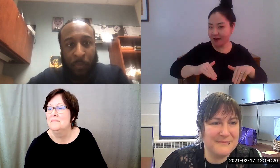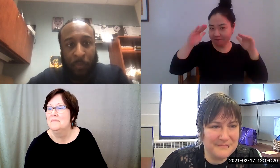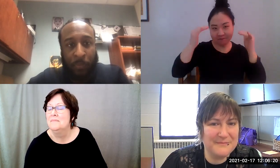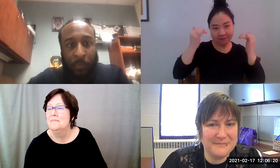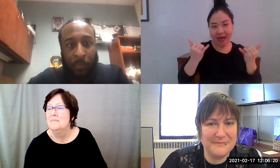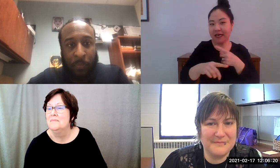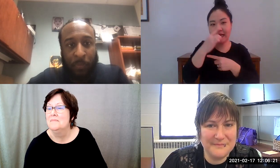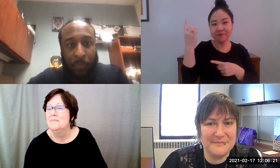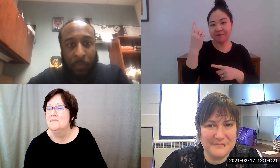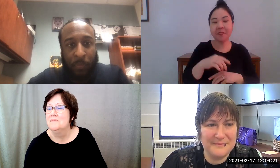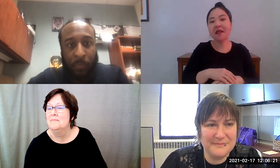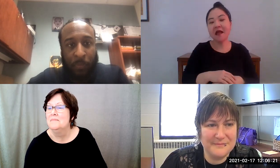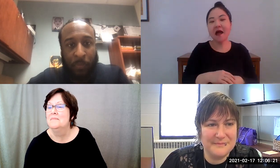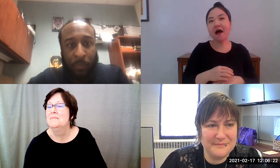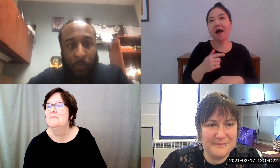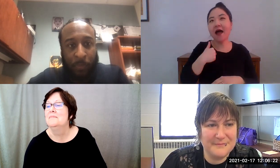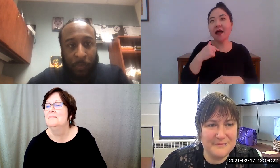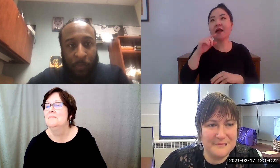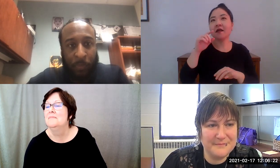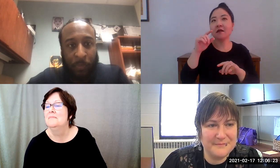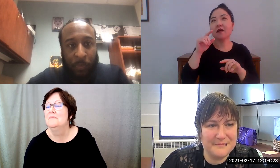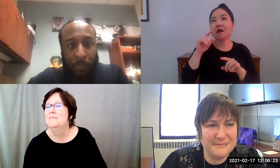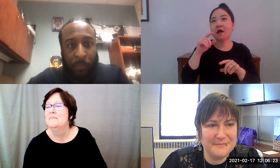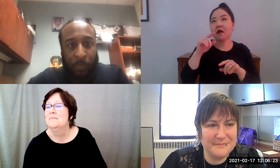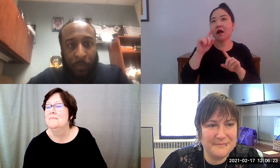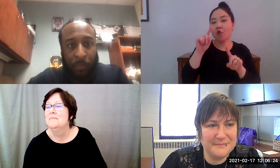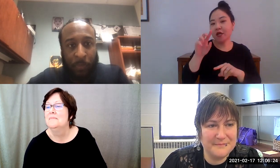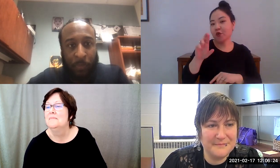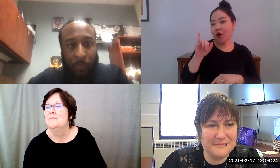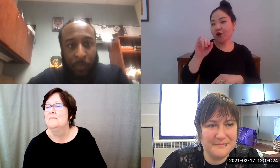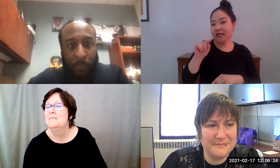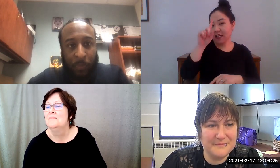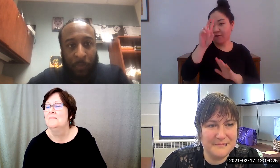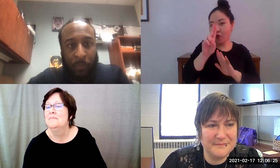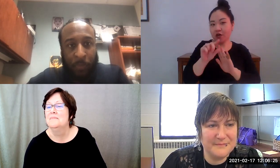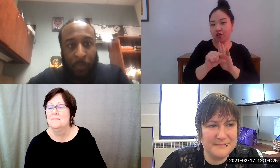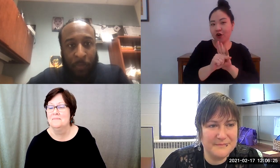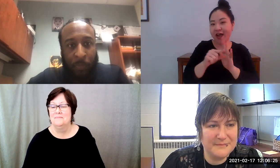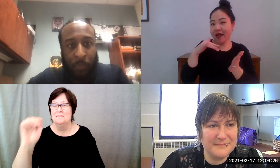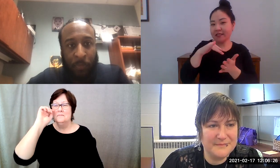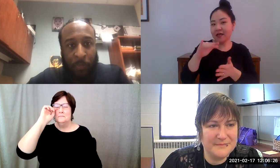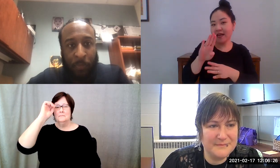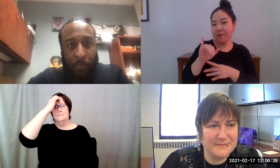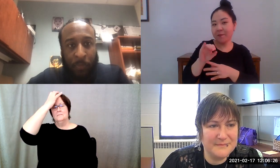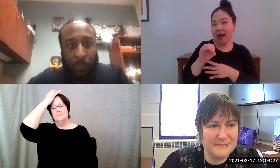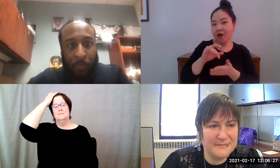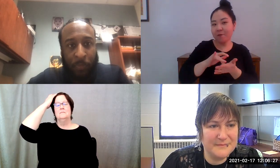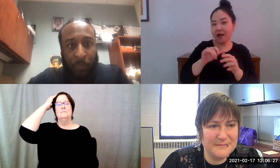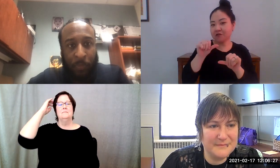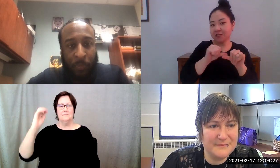do that now today. I went to RIT for undergrad. I